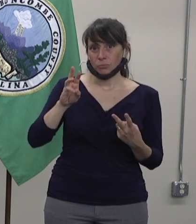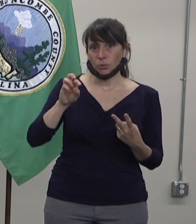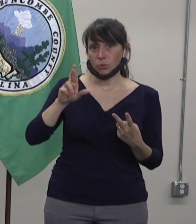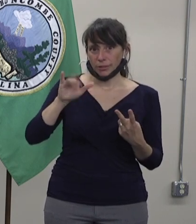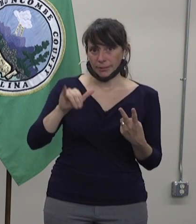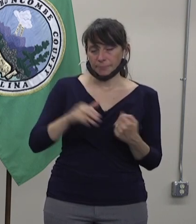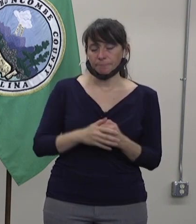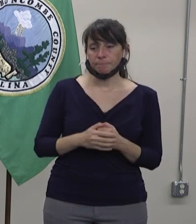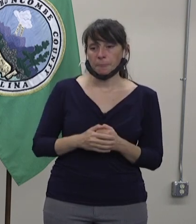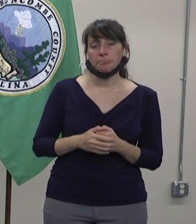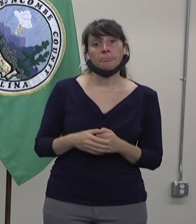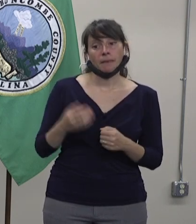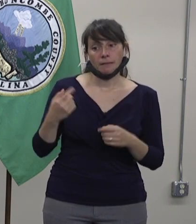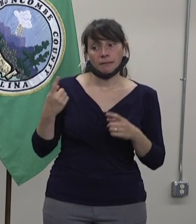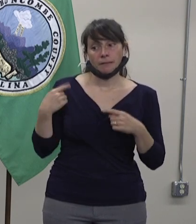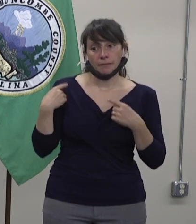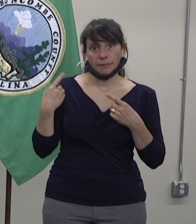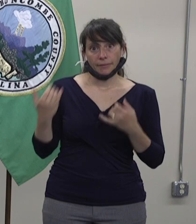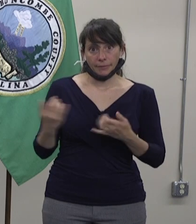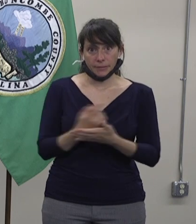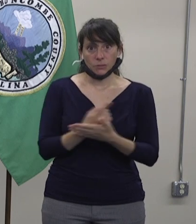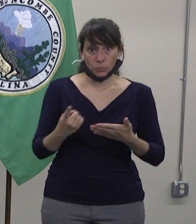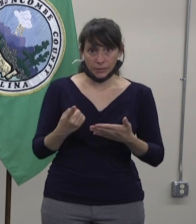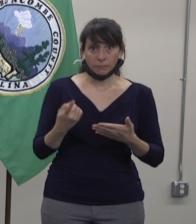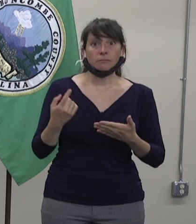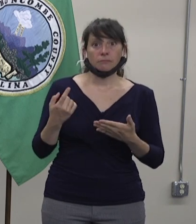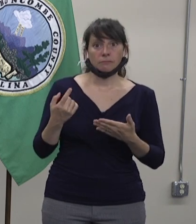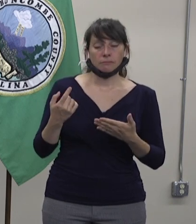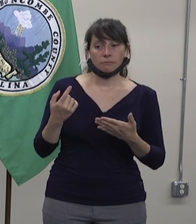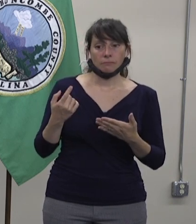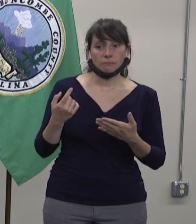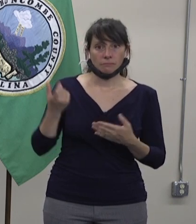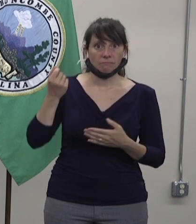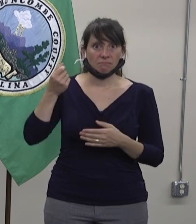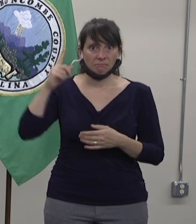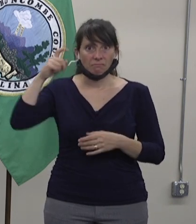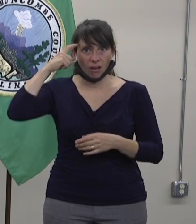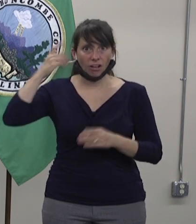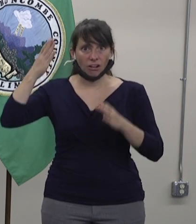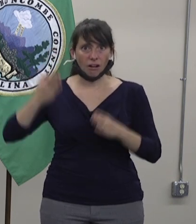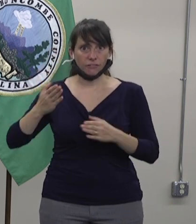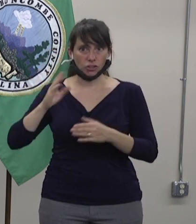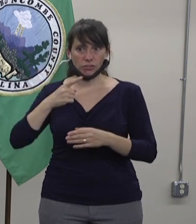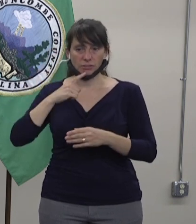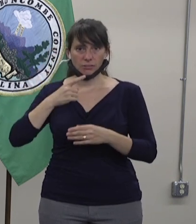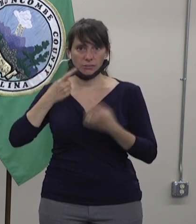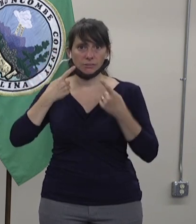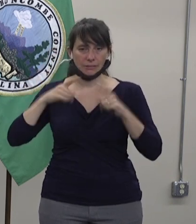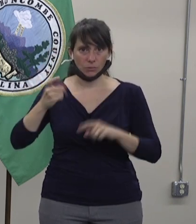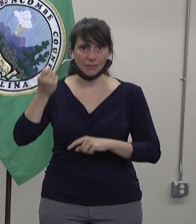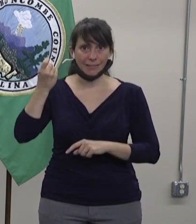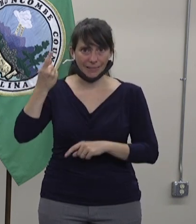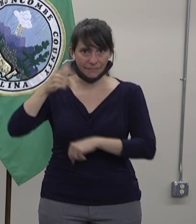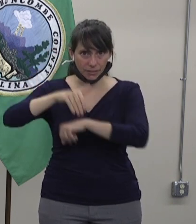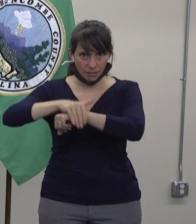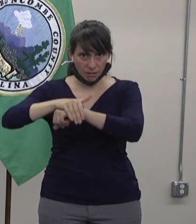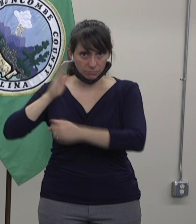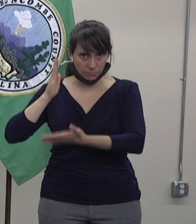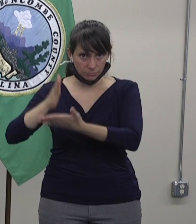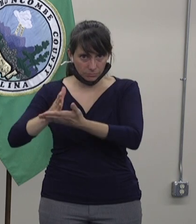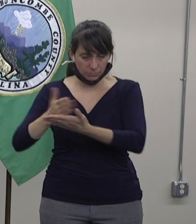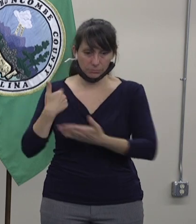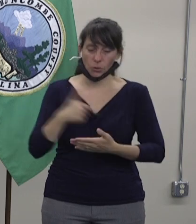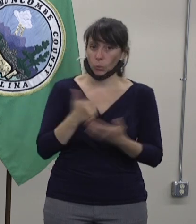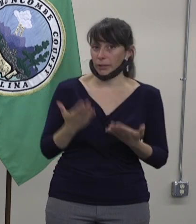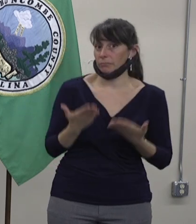beverage sales than the governor's time of 11 p.m. While the majority of our local restaurants are complying with